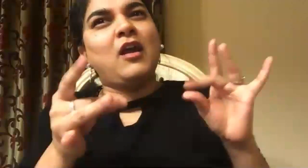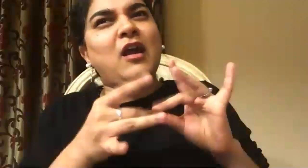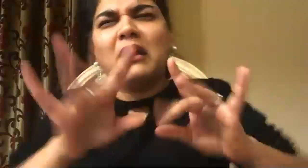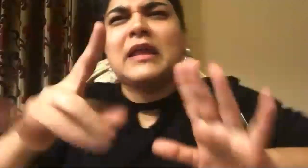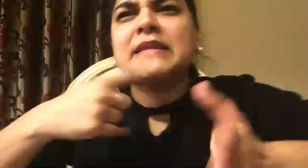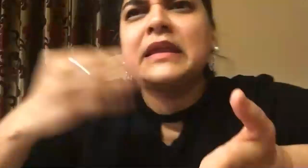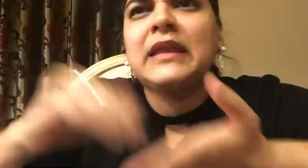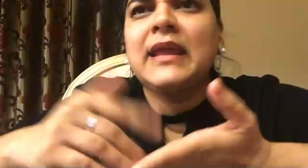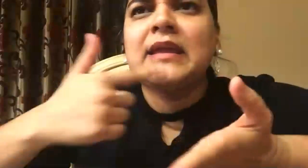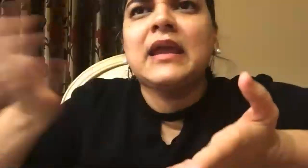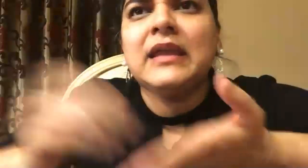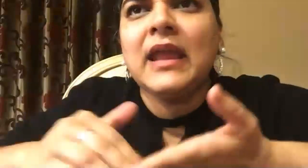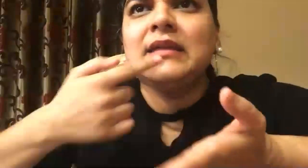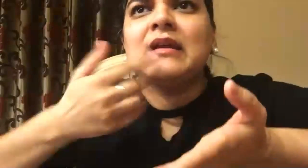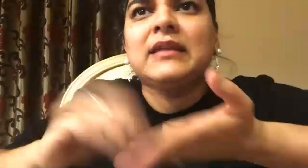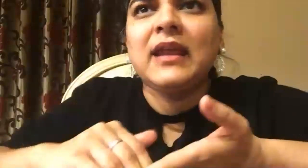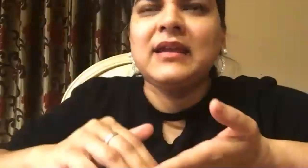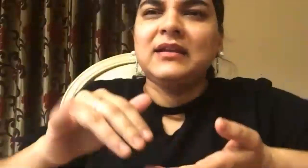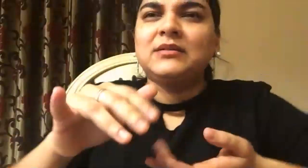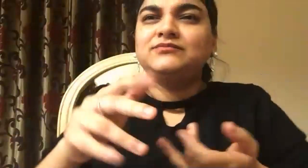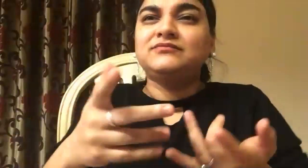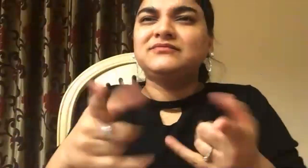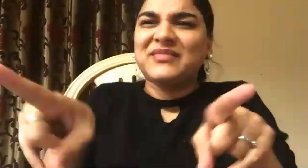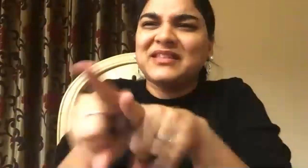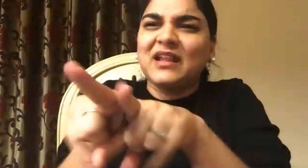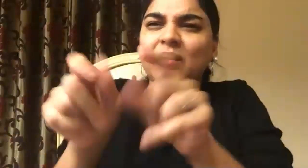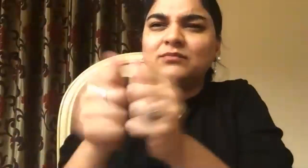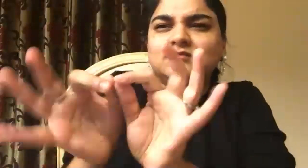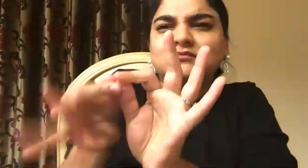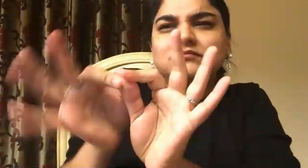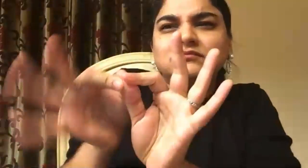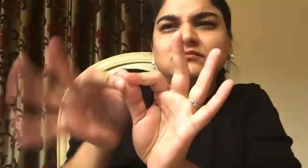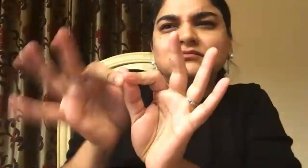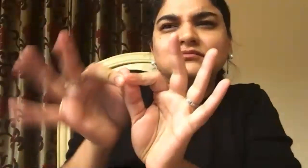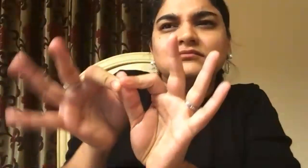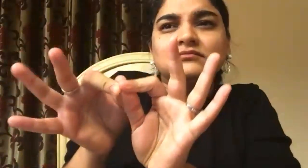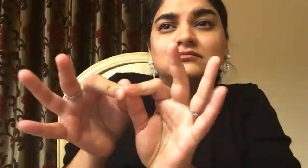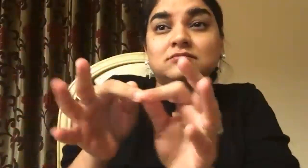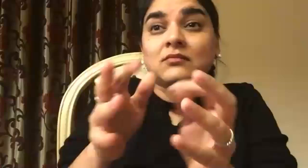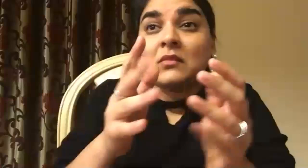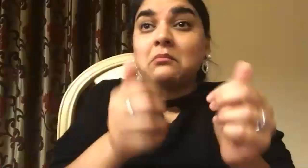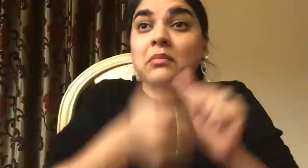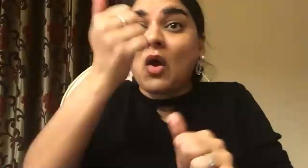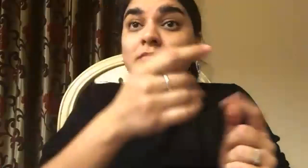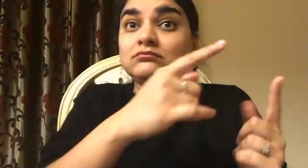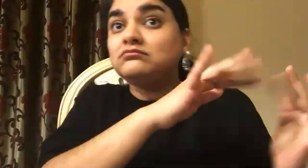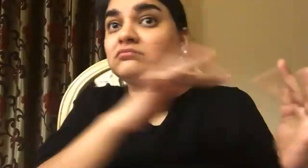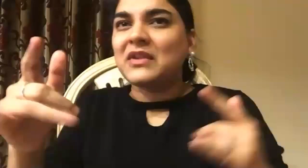things or you know, things like that, where someone with your own culture would be familiar with your spellings and how to interpret for you and how to